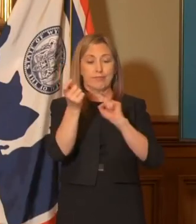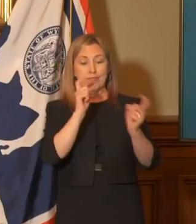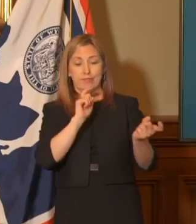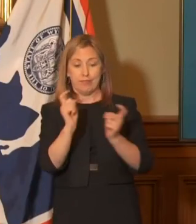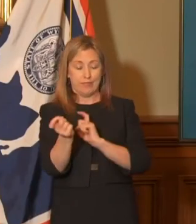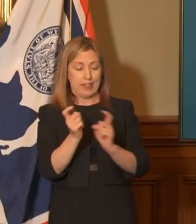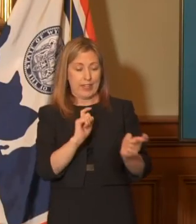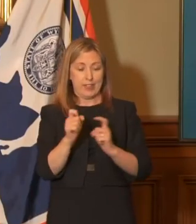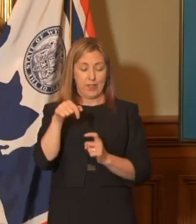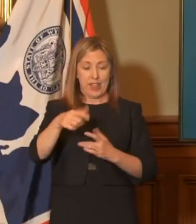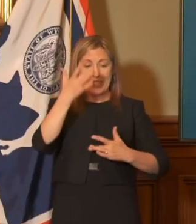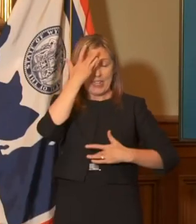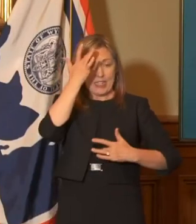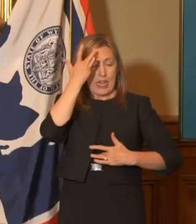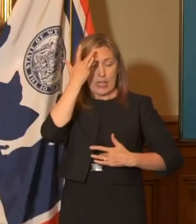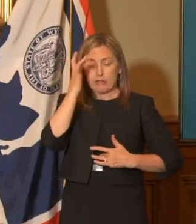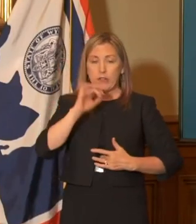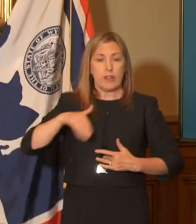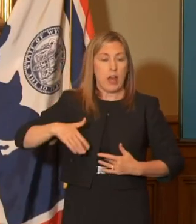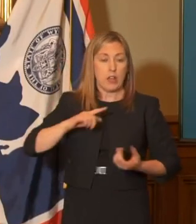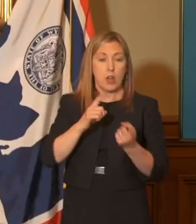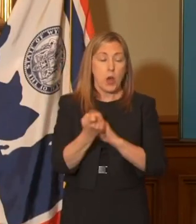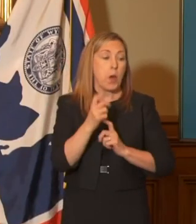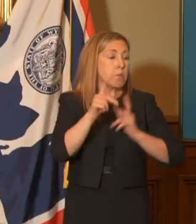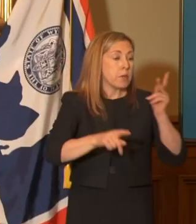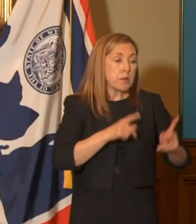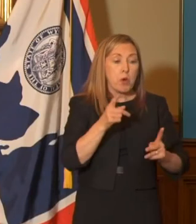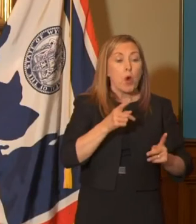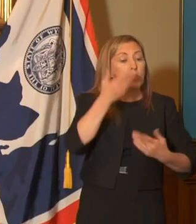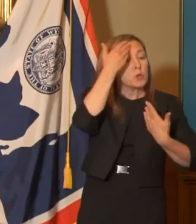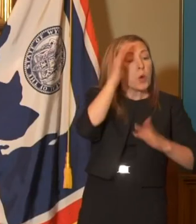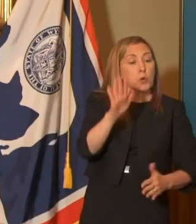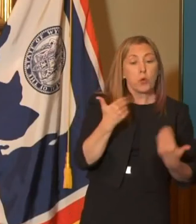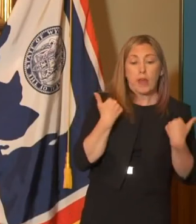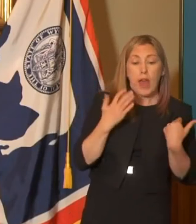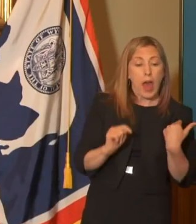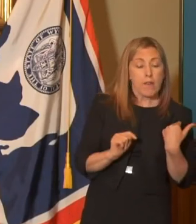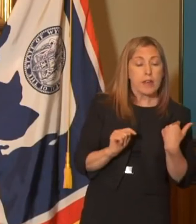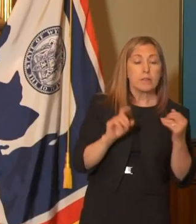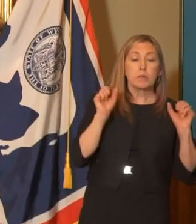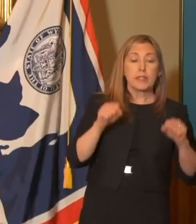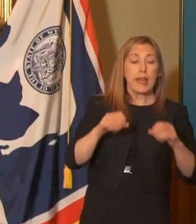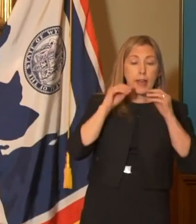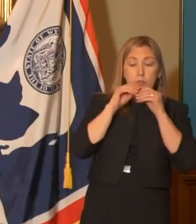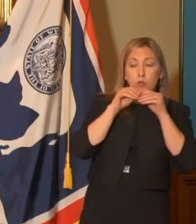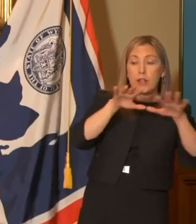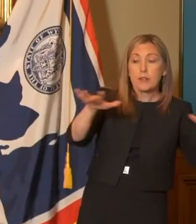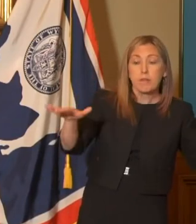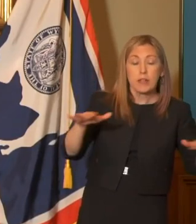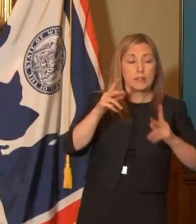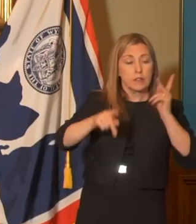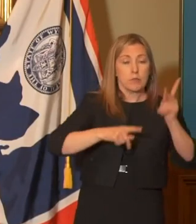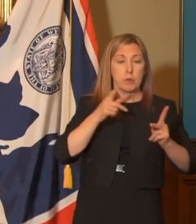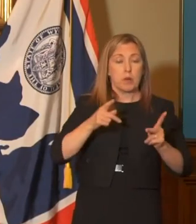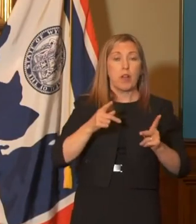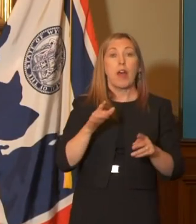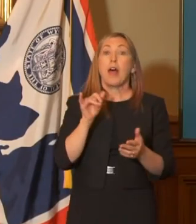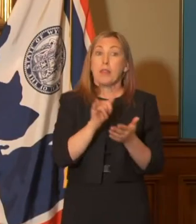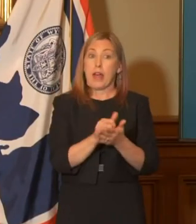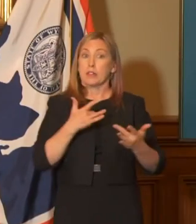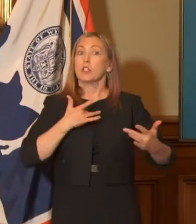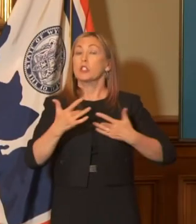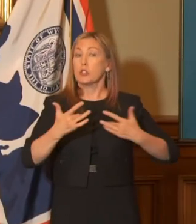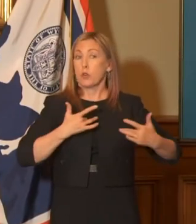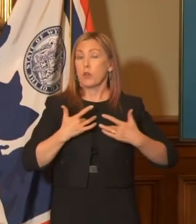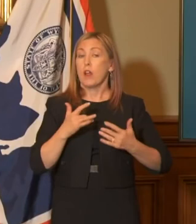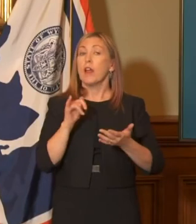changed. People don't know sometimes that they have it and they can transmit it. That's been one of our concerns. Indeed, that's one of the concerns that I've